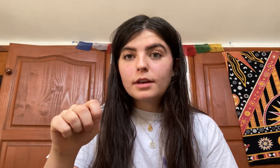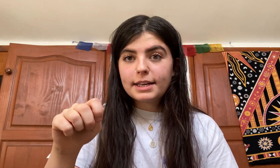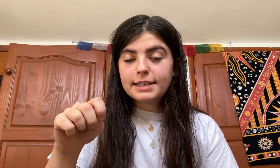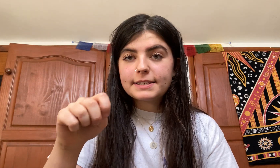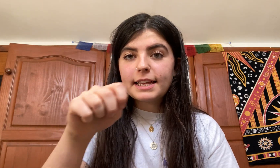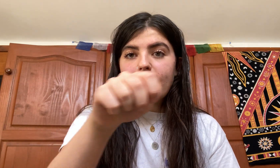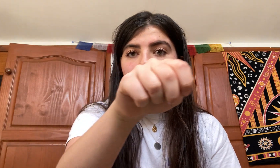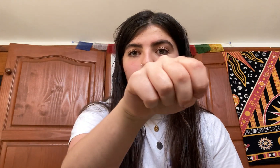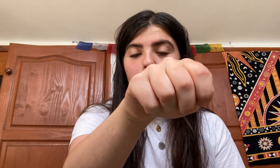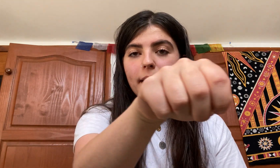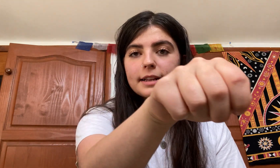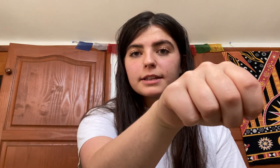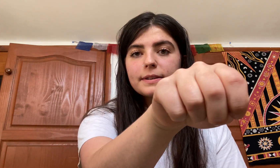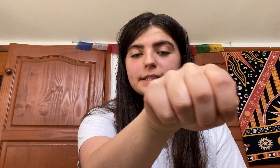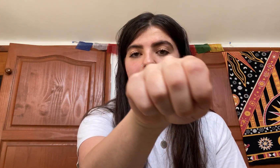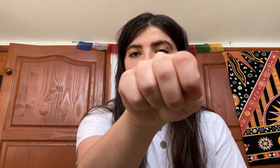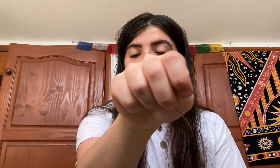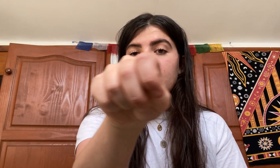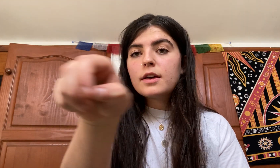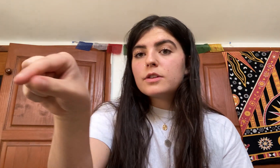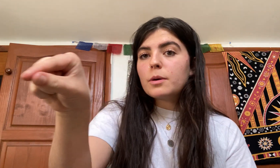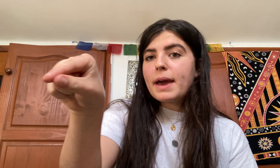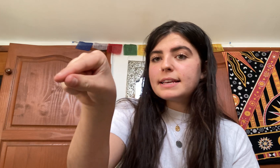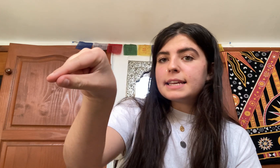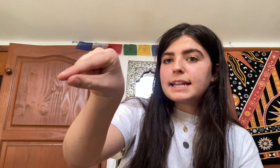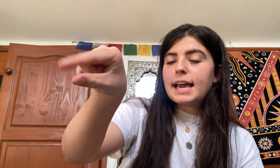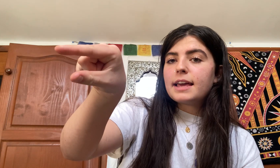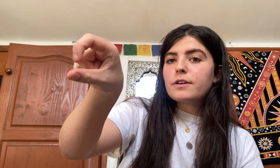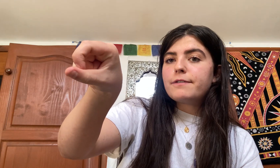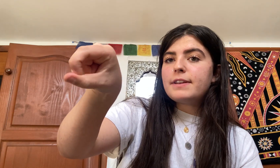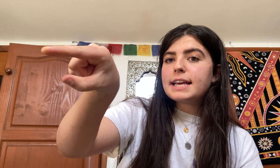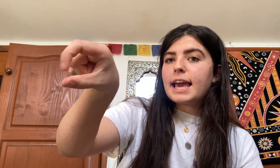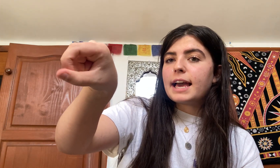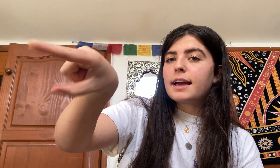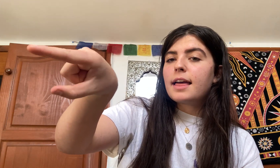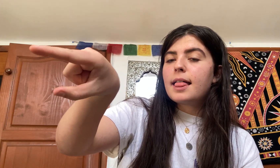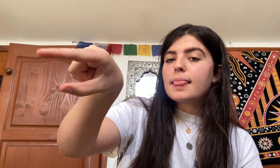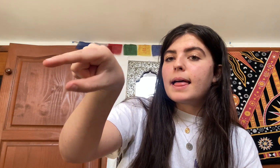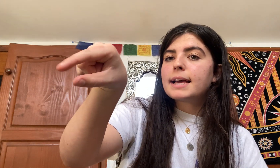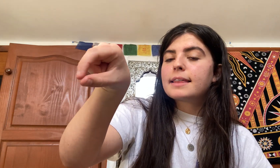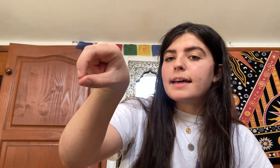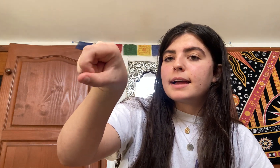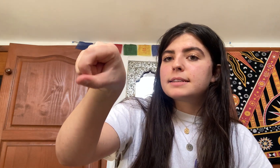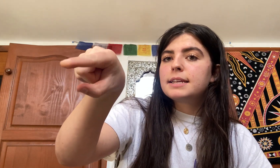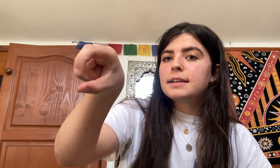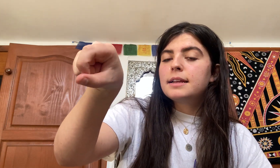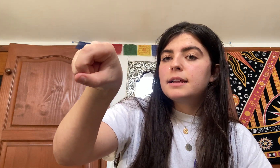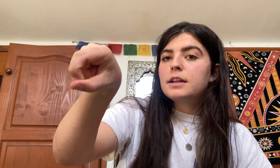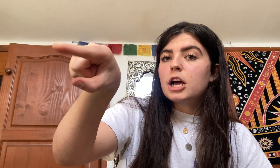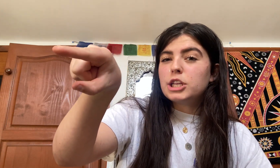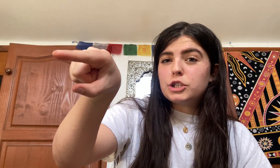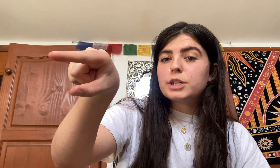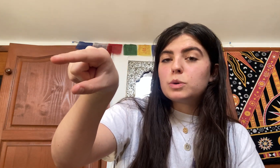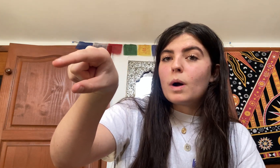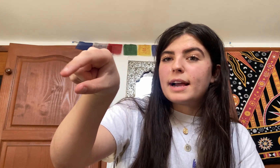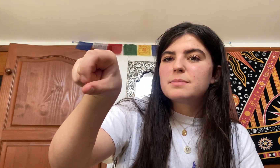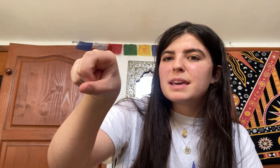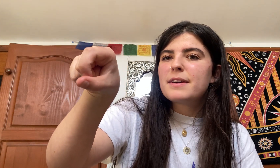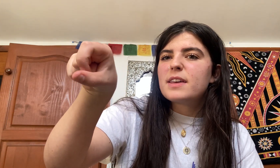Can you see that? I'll put my hand closer to here. So you're flicking like that, and you do it twice. Maybe if there's